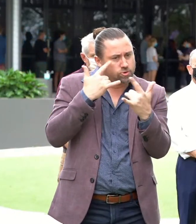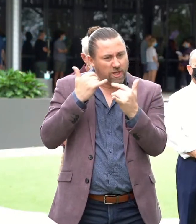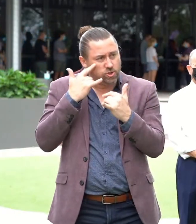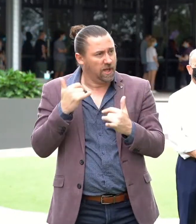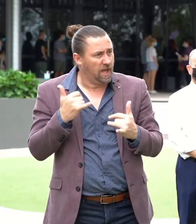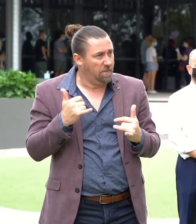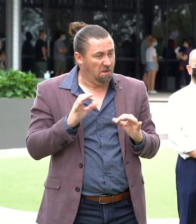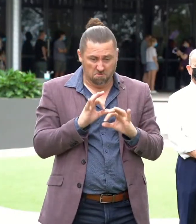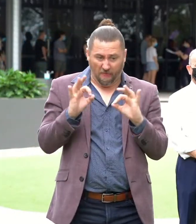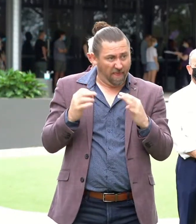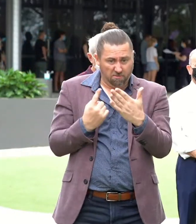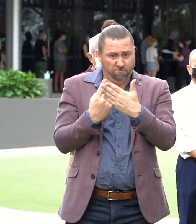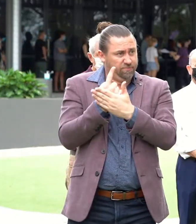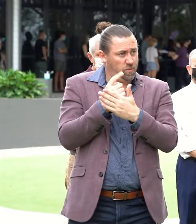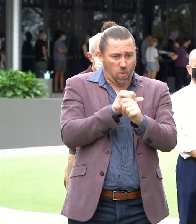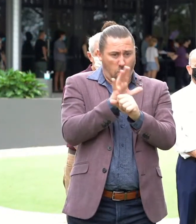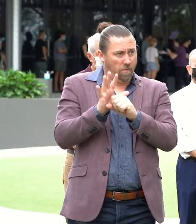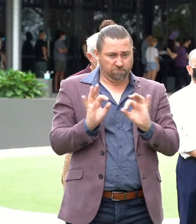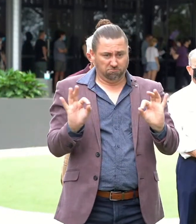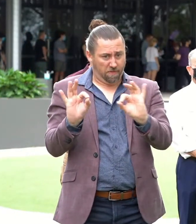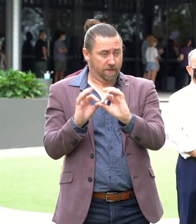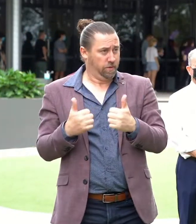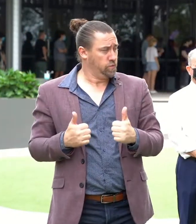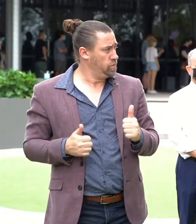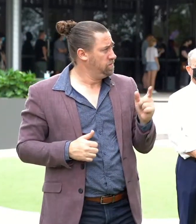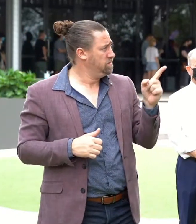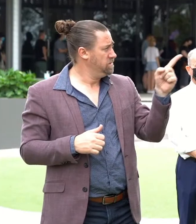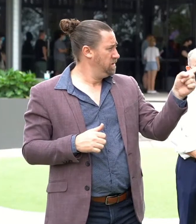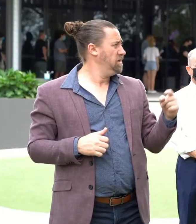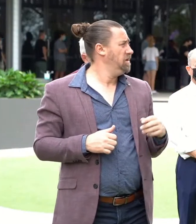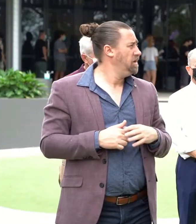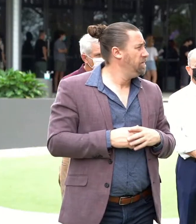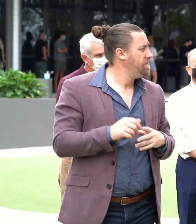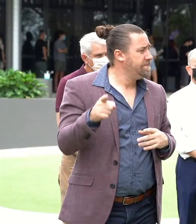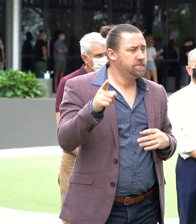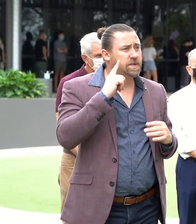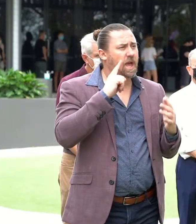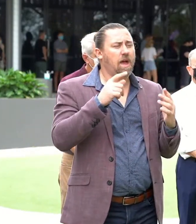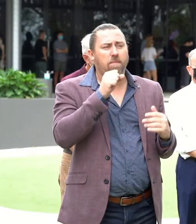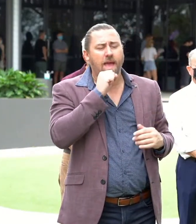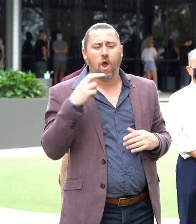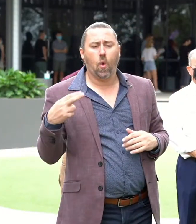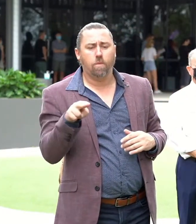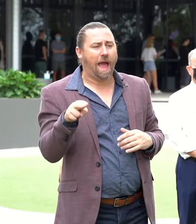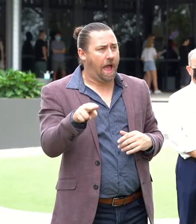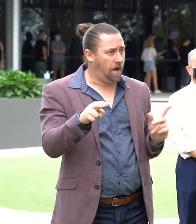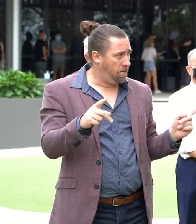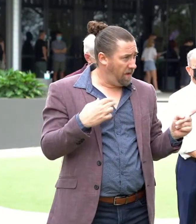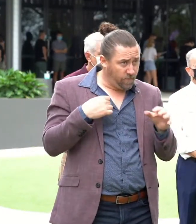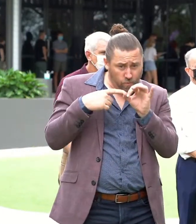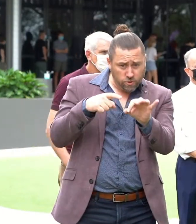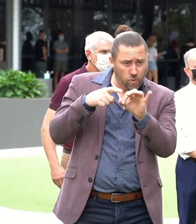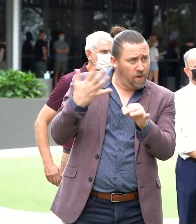any positive reports come out of that. And given the state of condition of the driver, President Hawke hasn't been able to get any other locations that he's